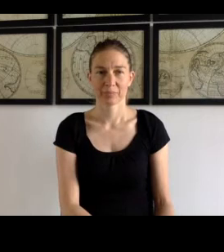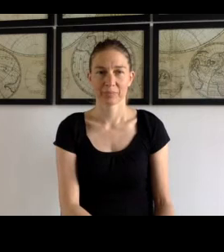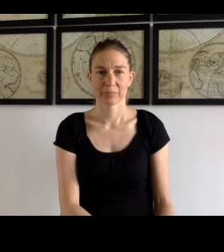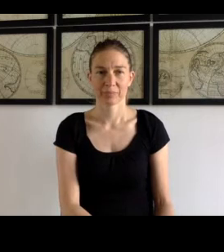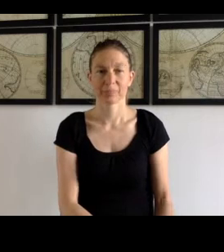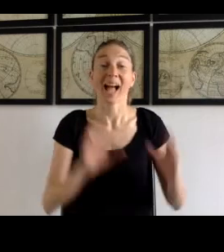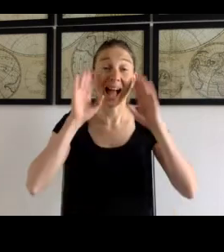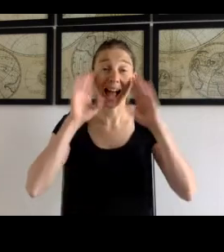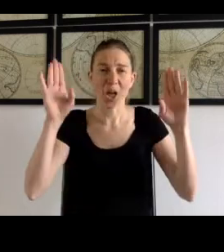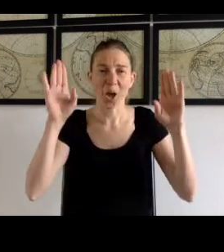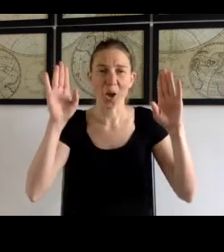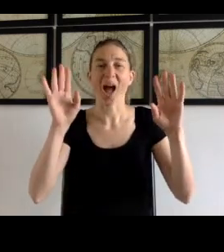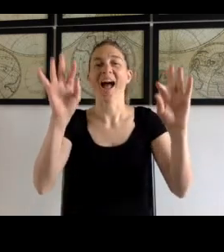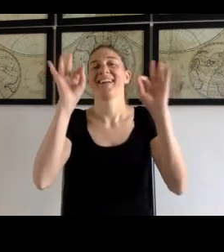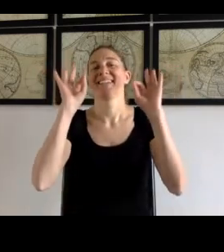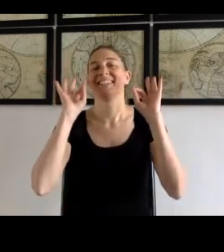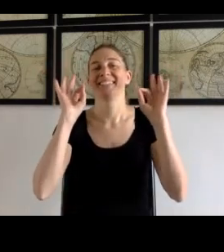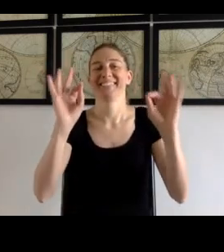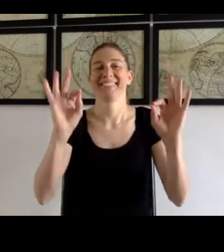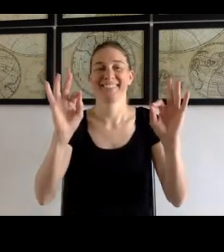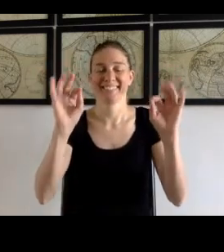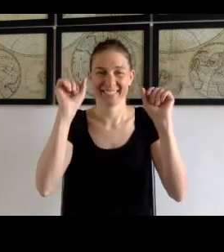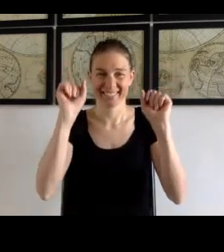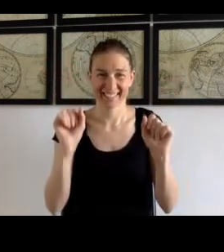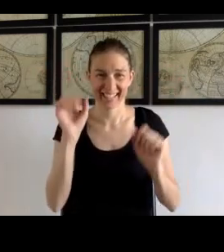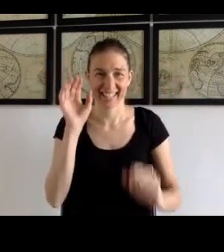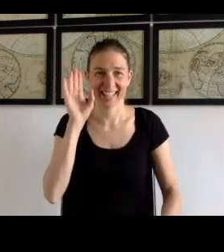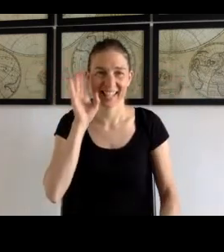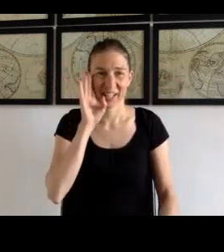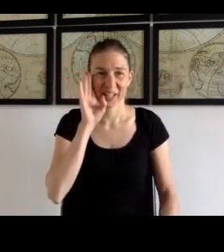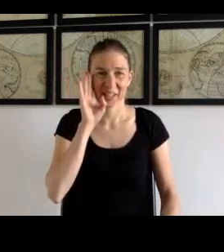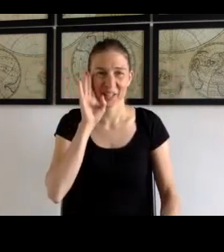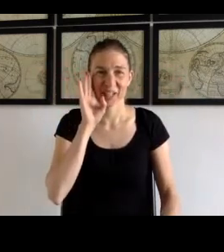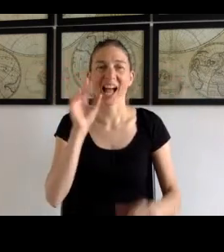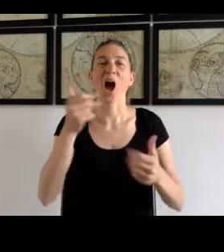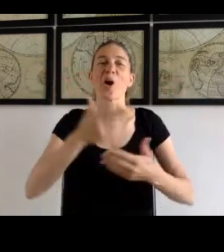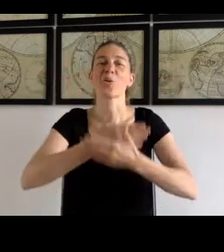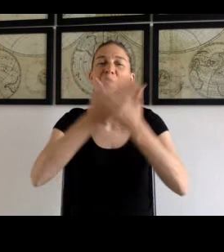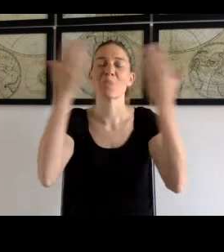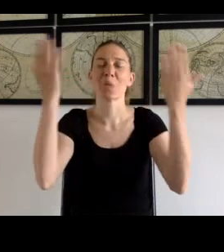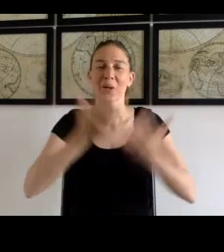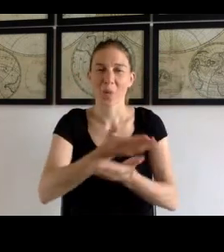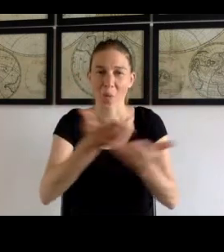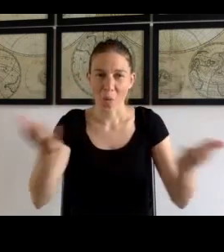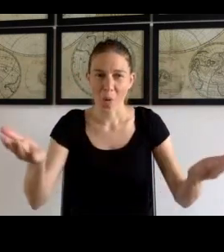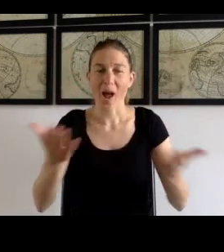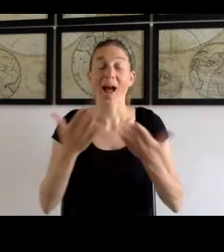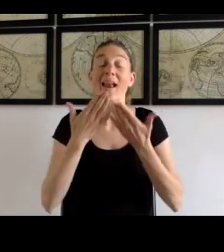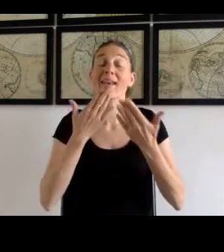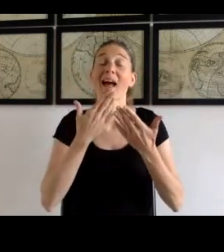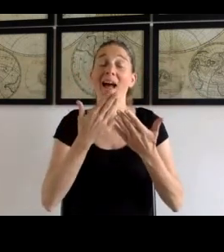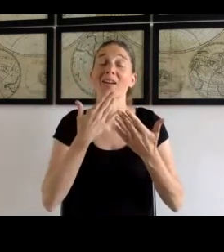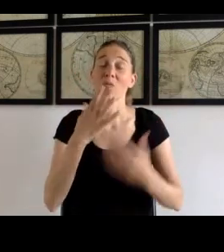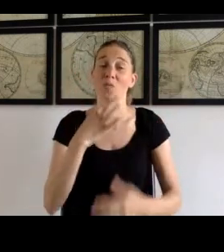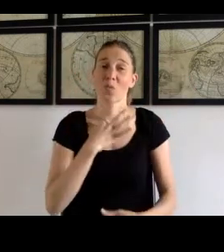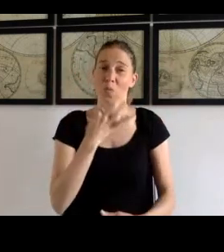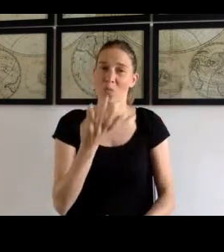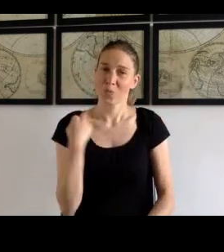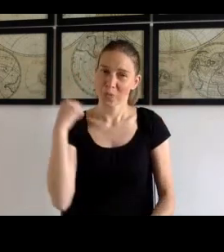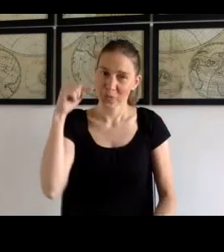Hello. Oh, now we can hear you, Giampiero. Okay. Good morning, all. Thank you for invitation.